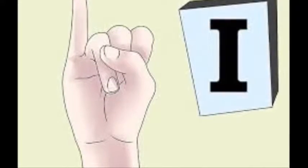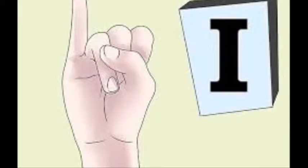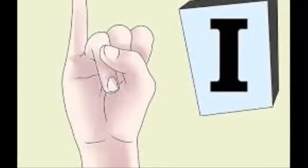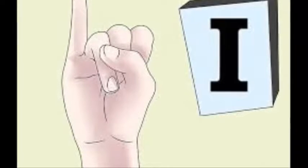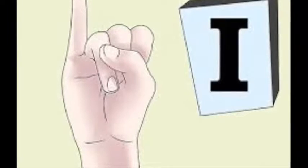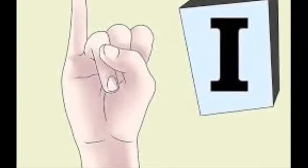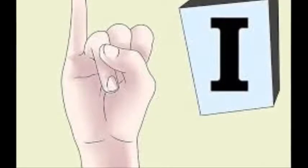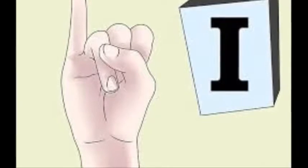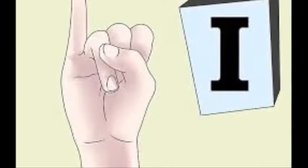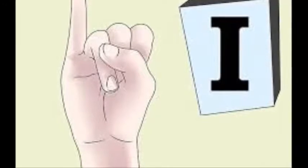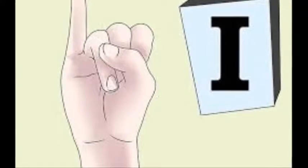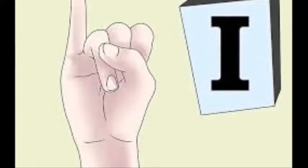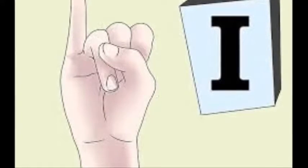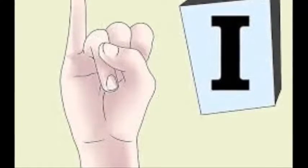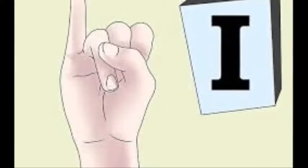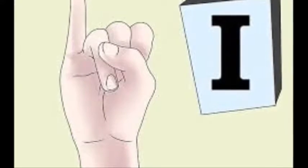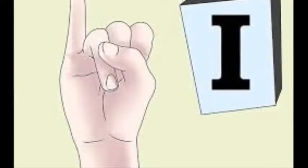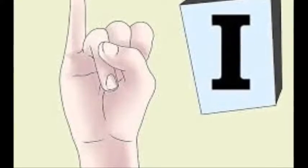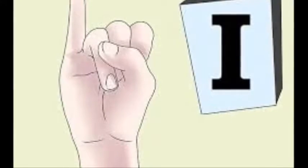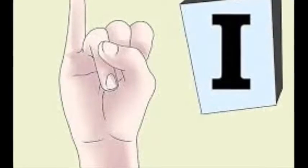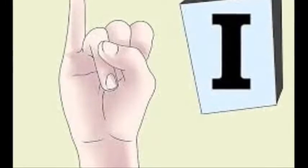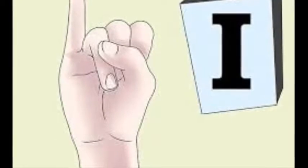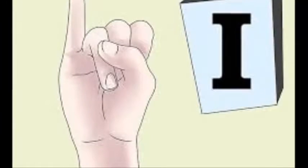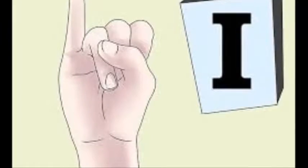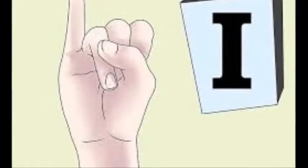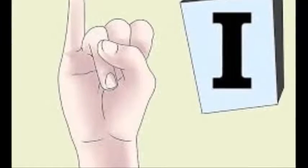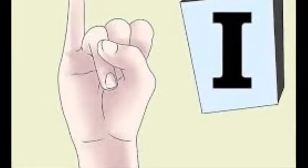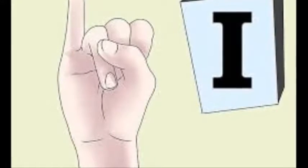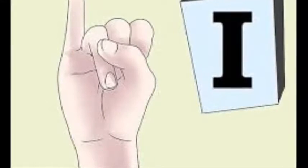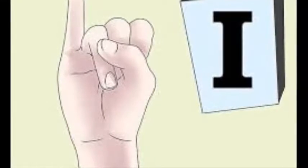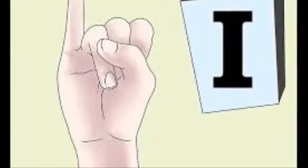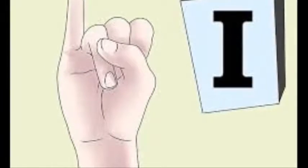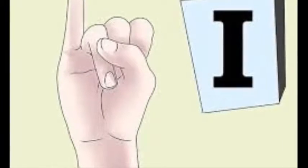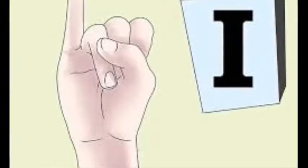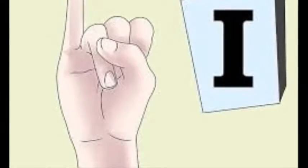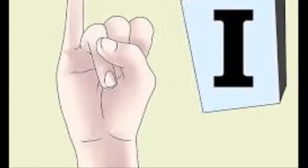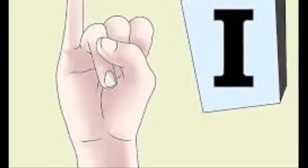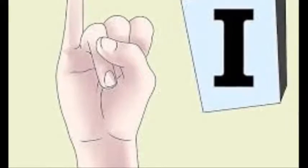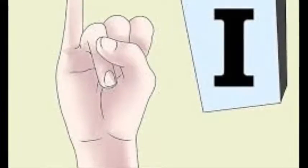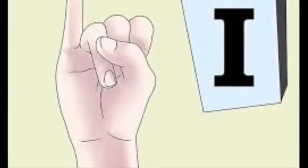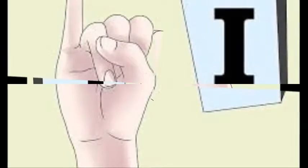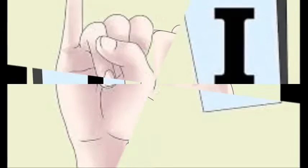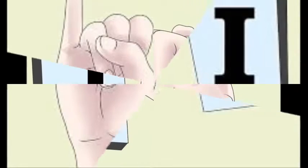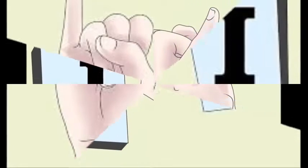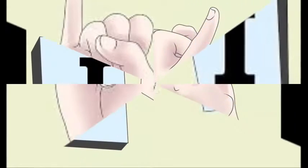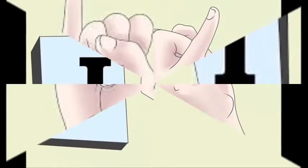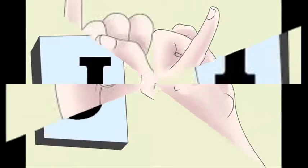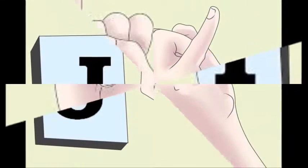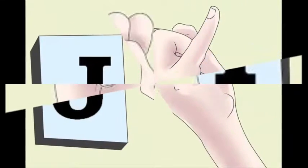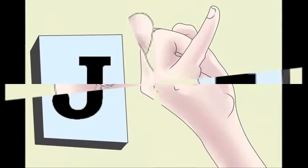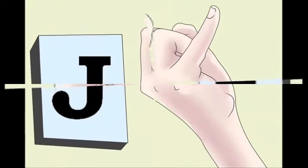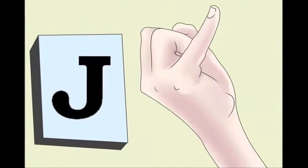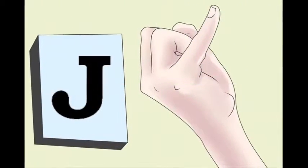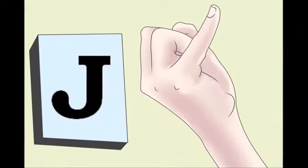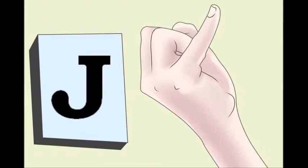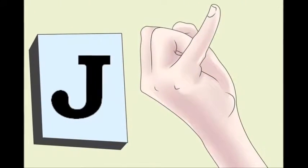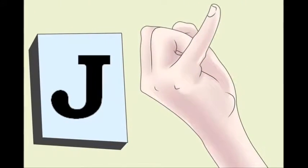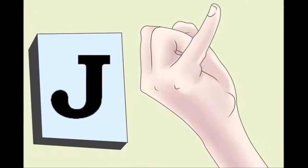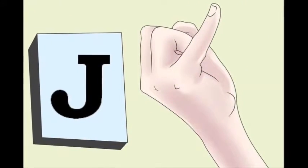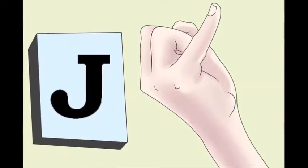gt. T often confused with the wish it opposite. G. Stick out your tombe en index finge à